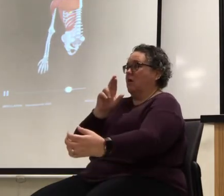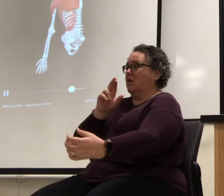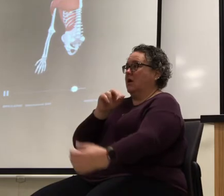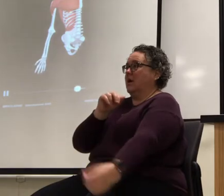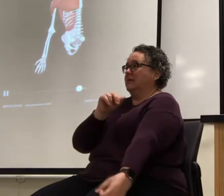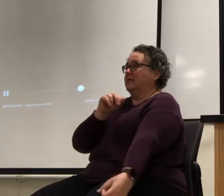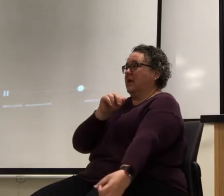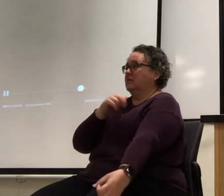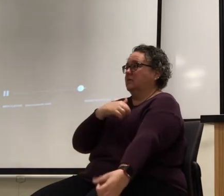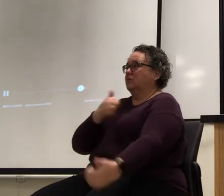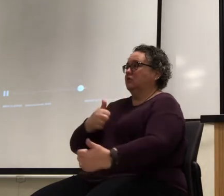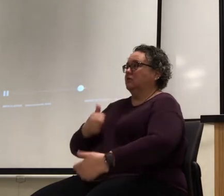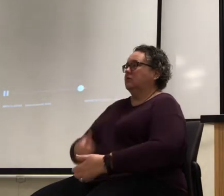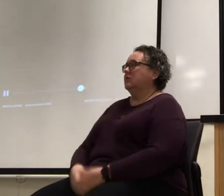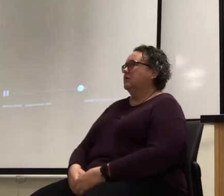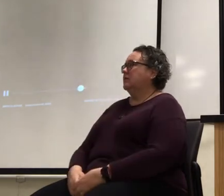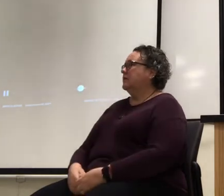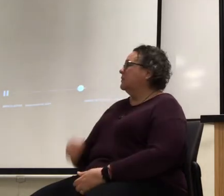Let's see.